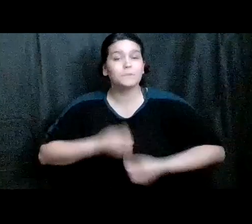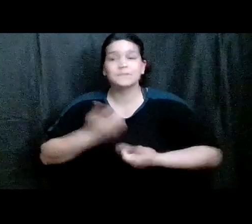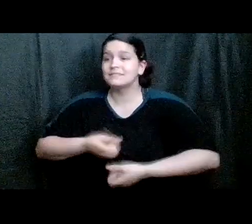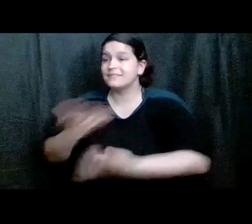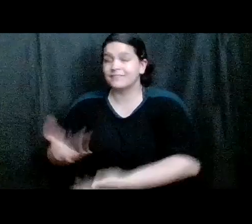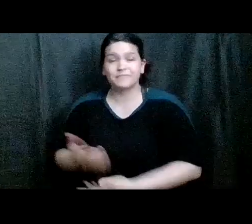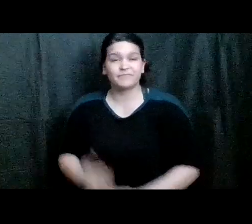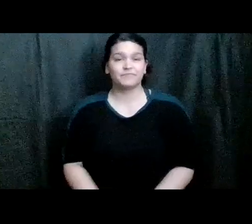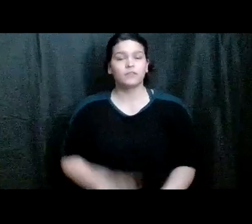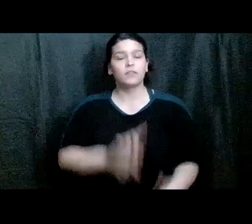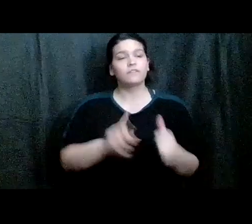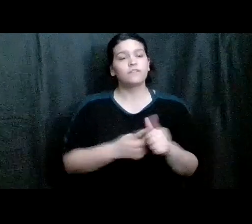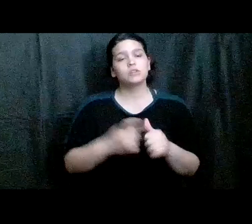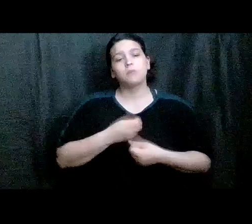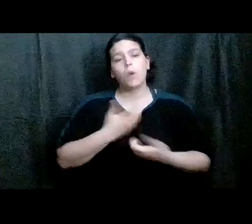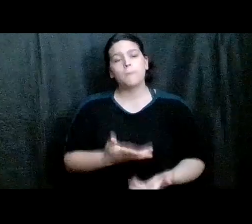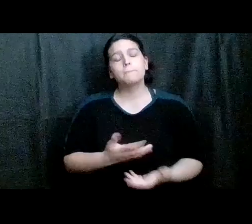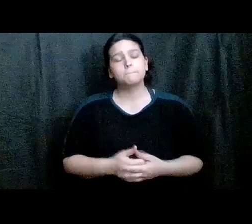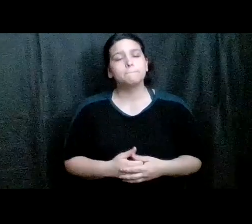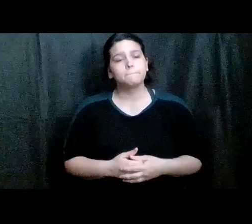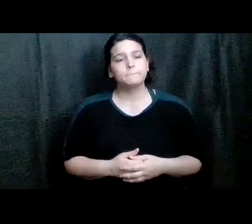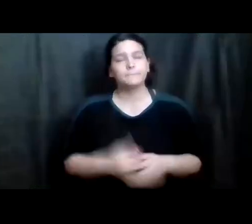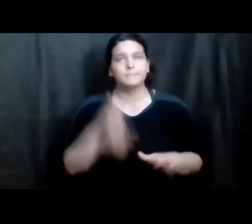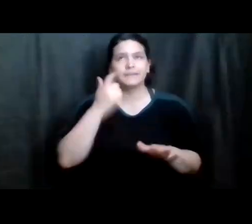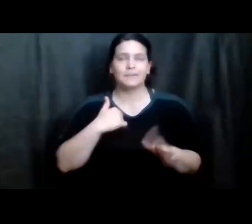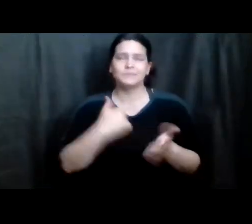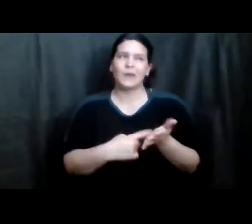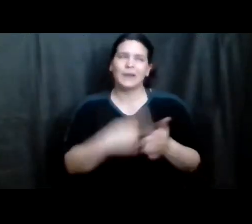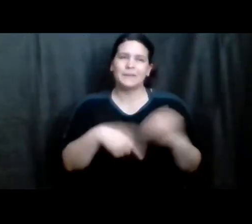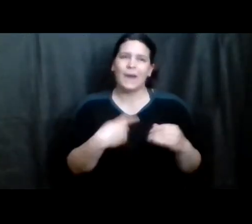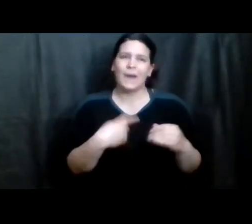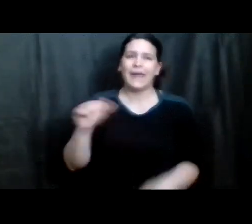And this first one, since I'm talking about amaranth,